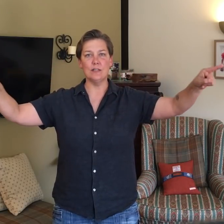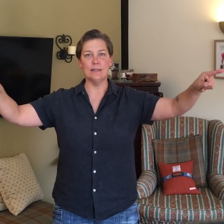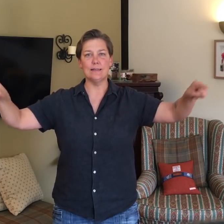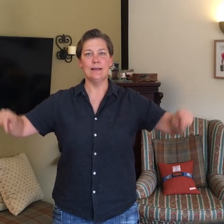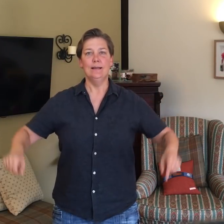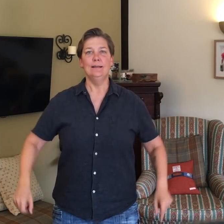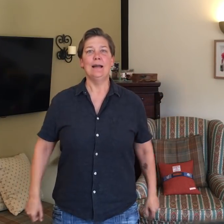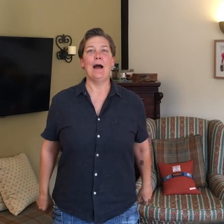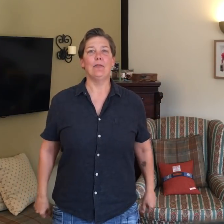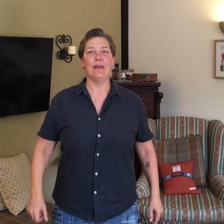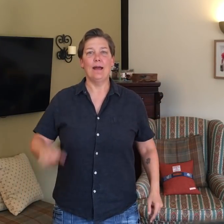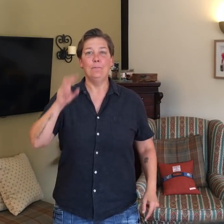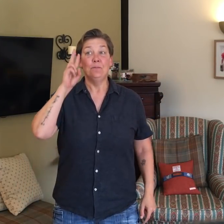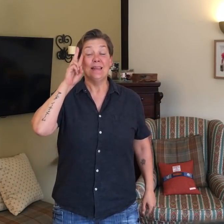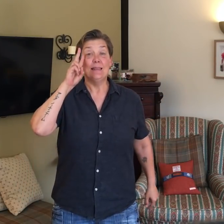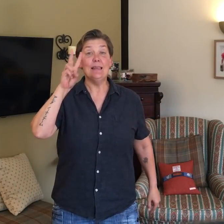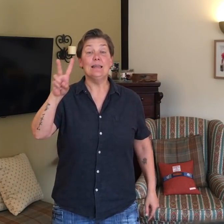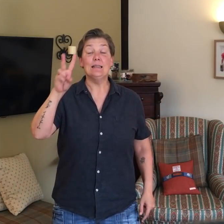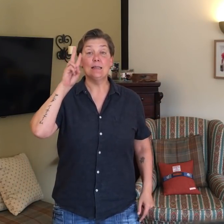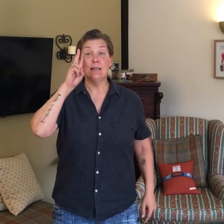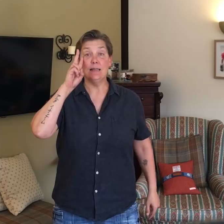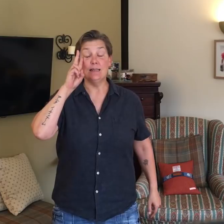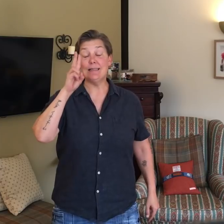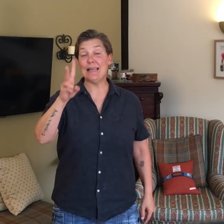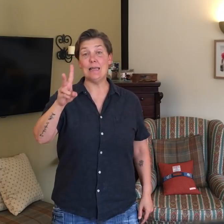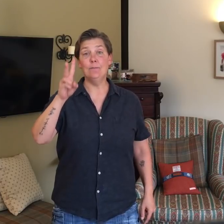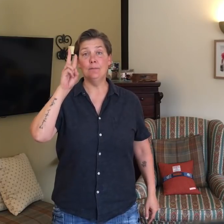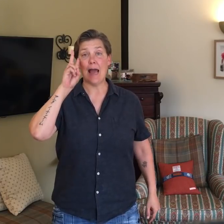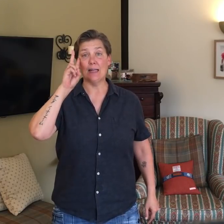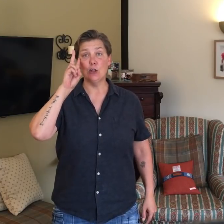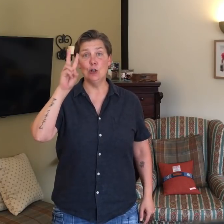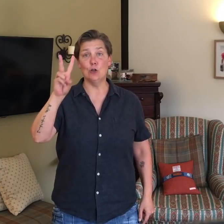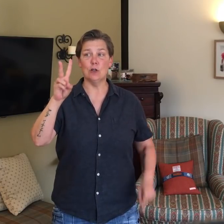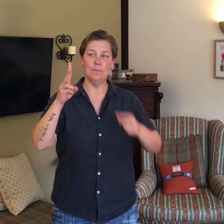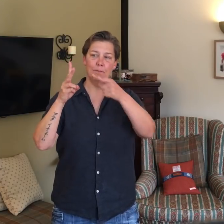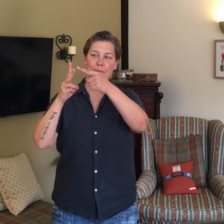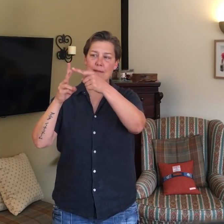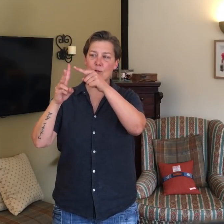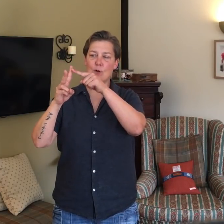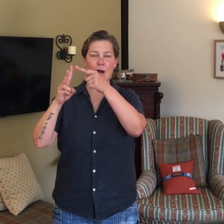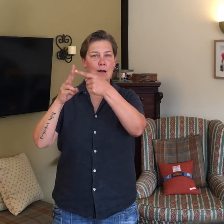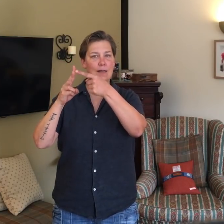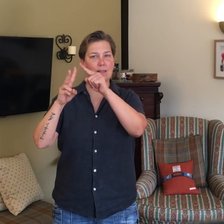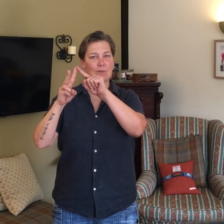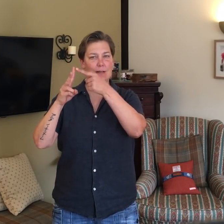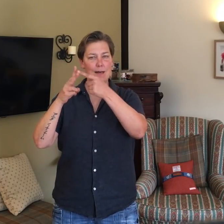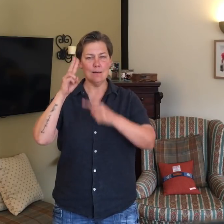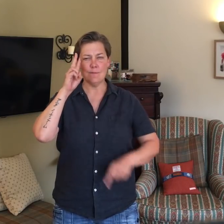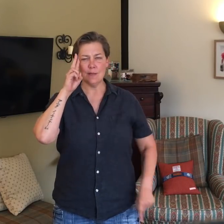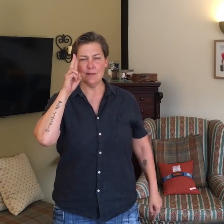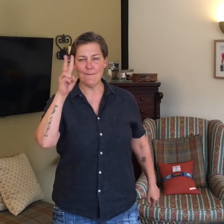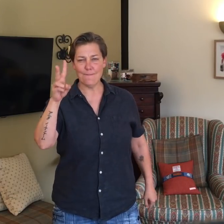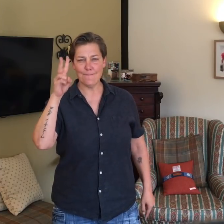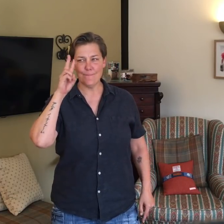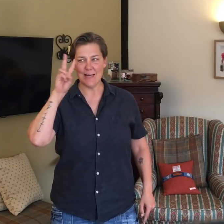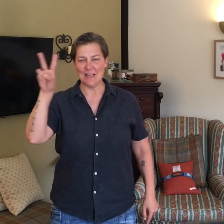audience out there. This is see and look. Your eyes are on the end of these fingers.